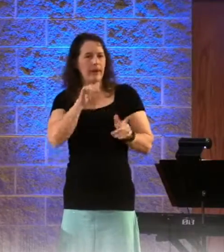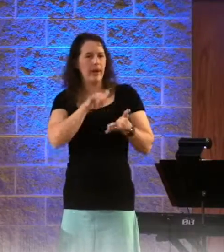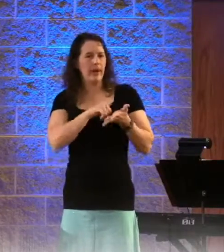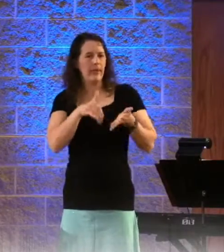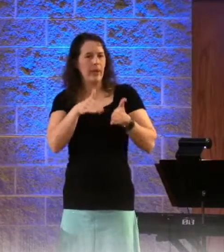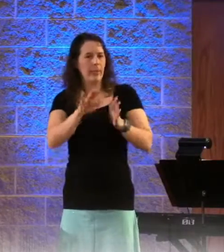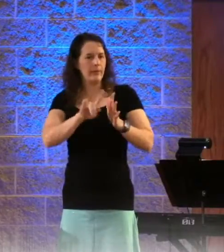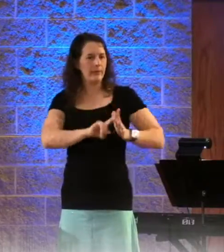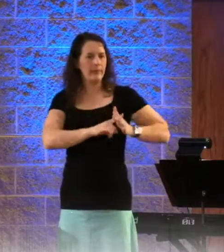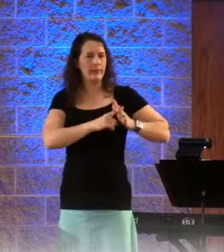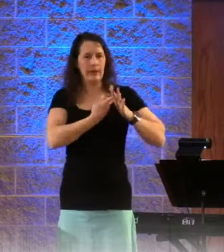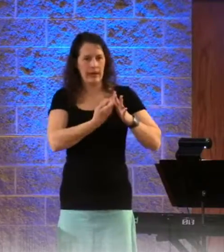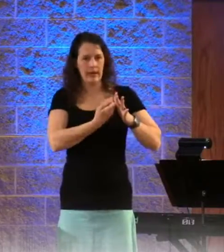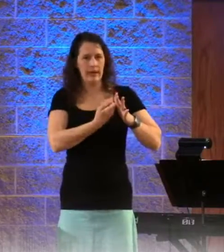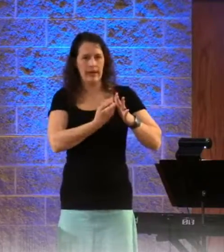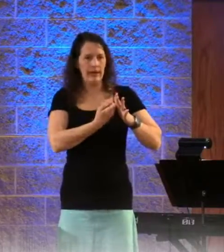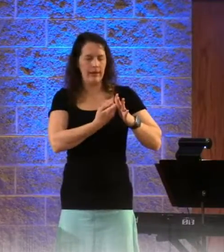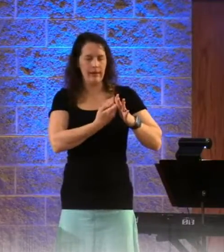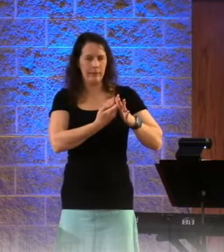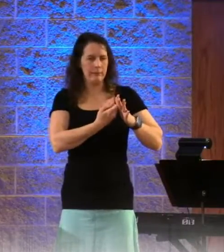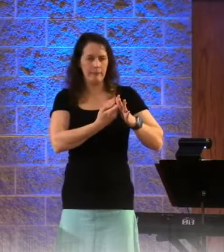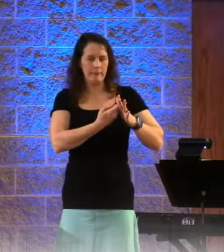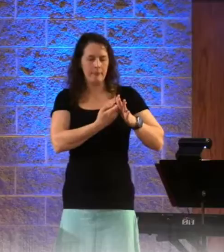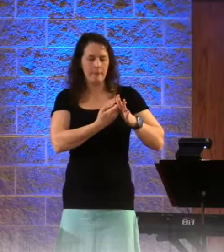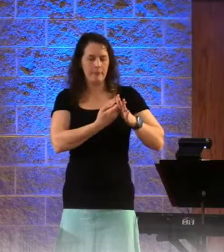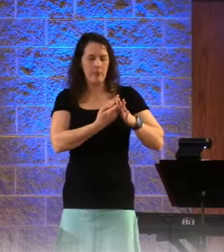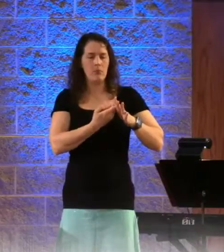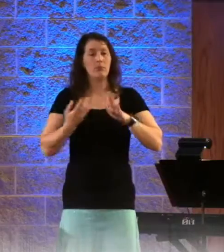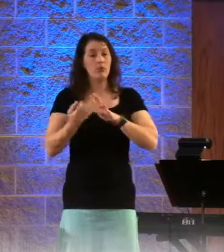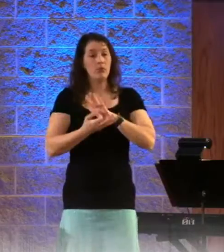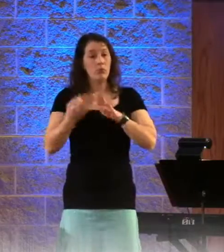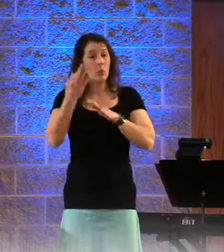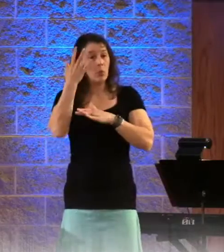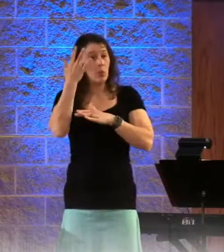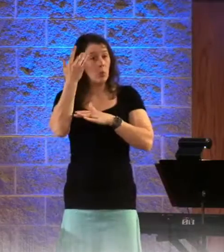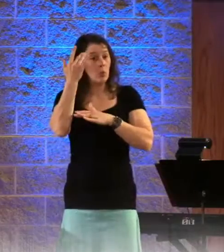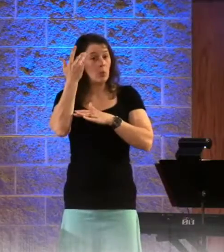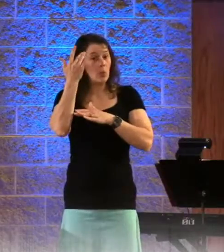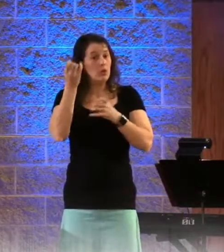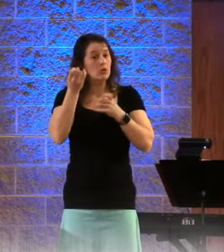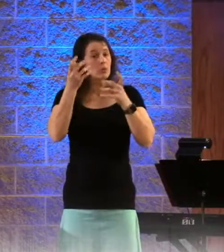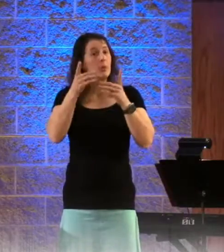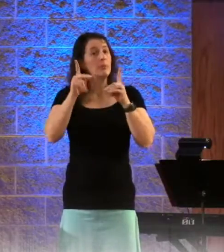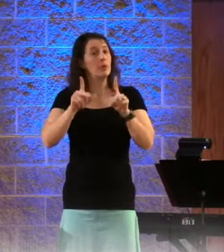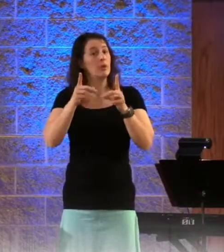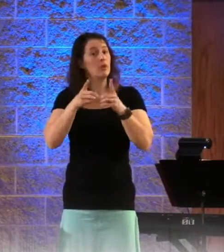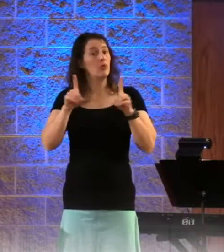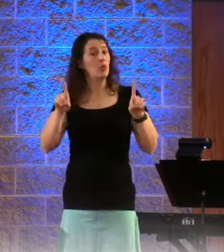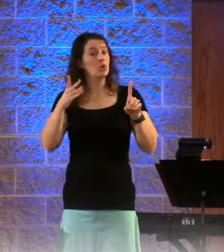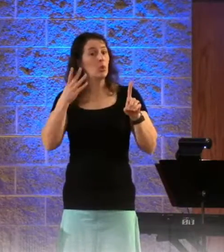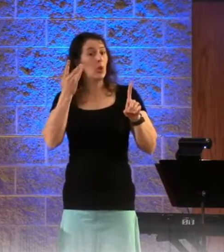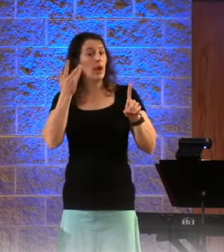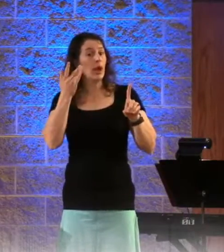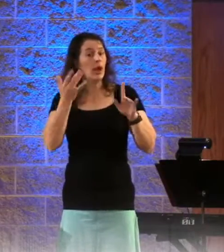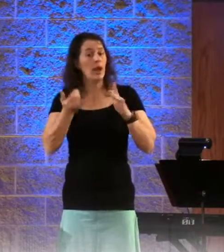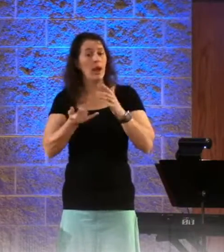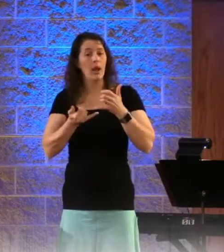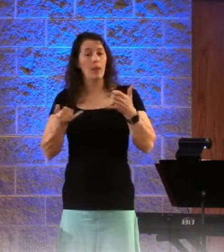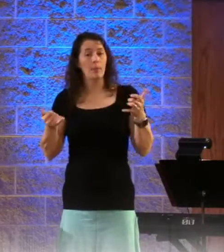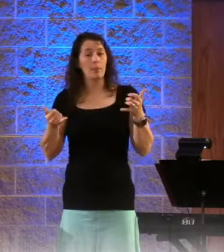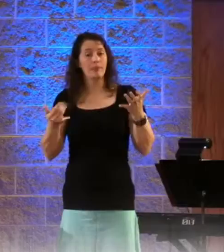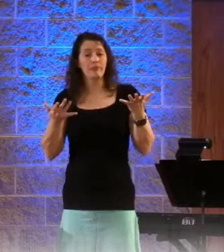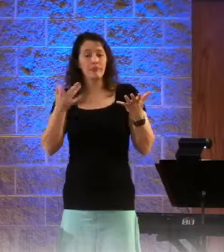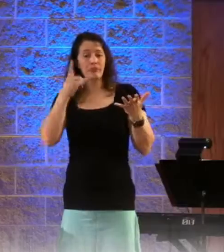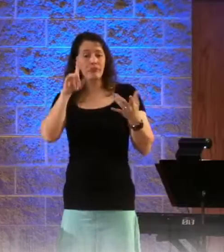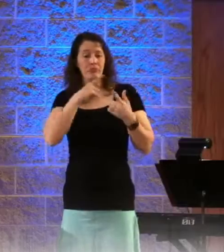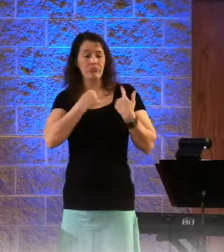way from the beginning. So what is the fundamental reason why so many people divorce these days? Answer, bottom line is